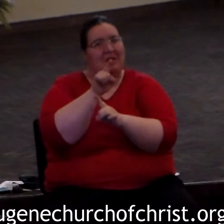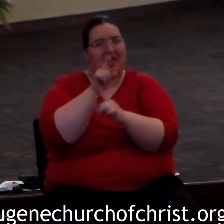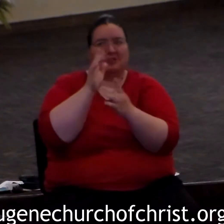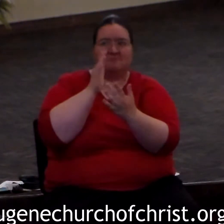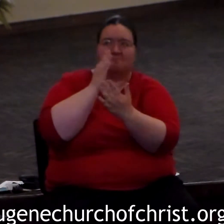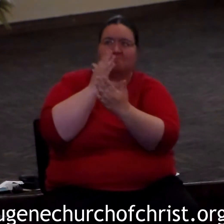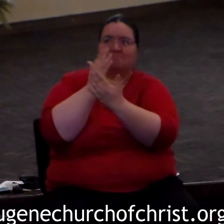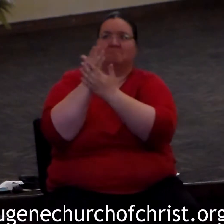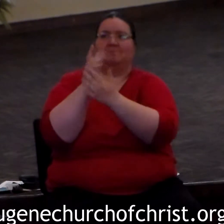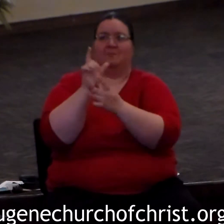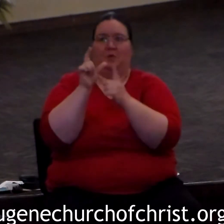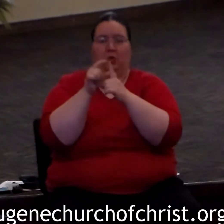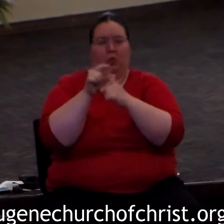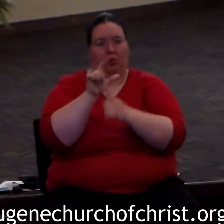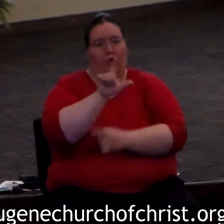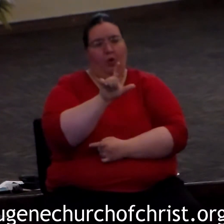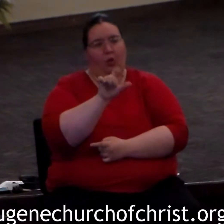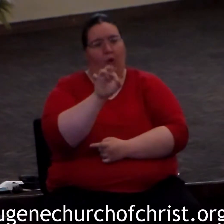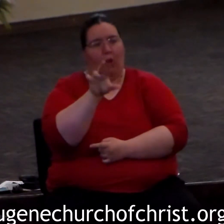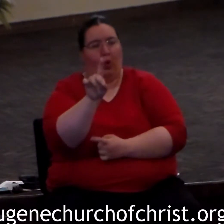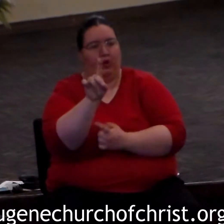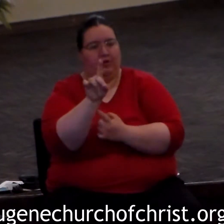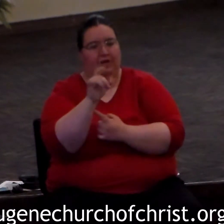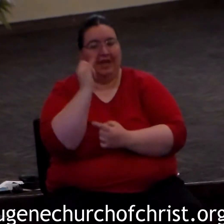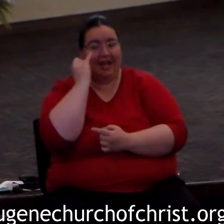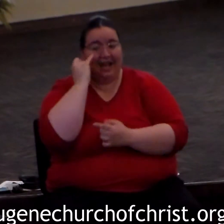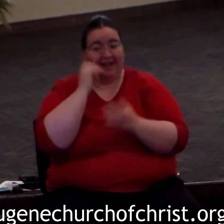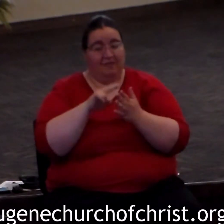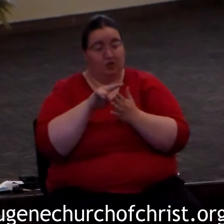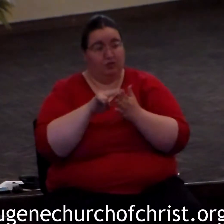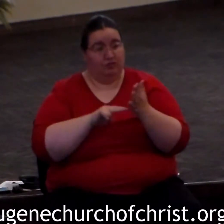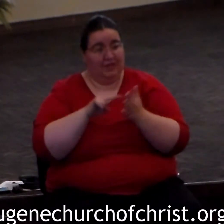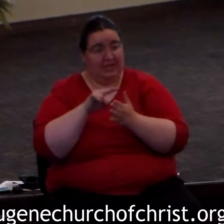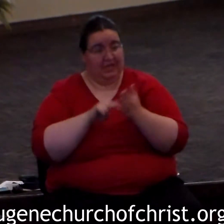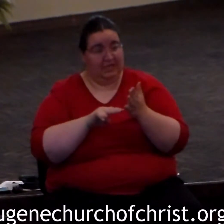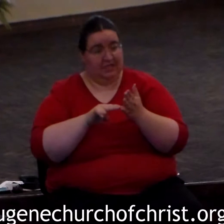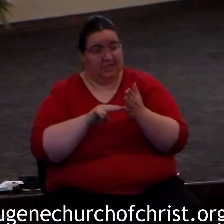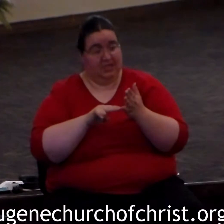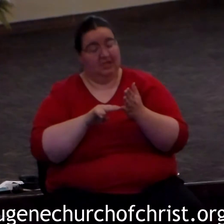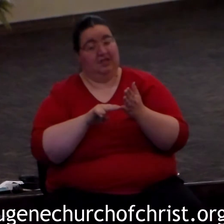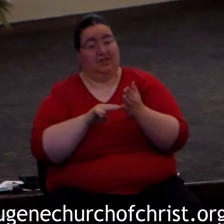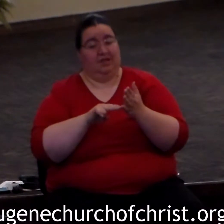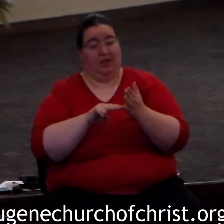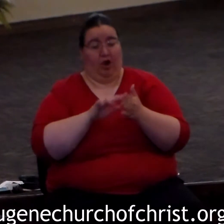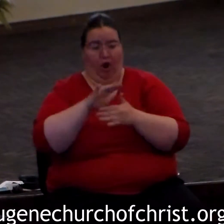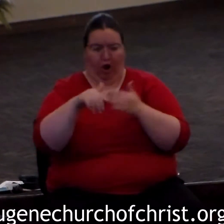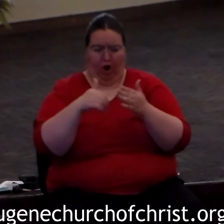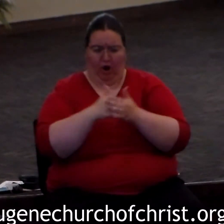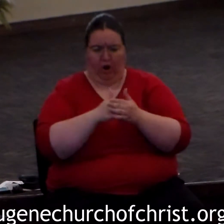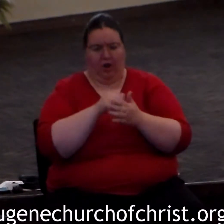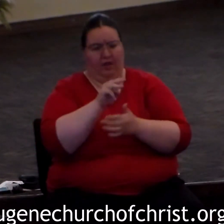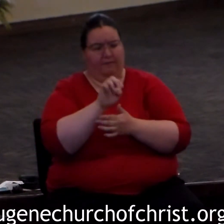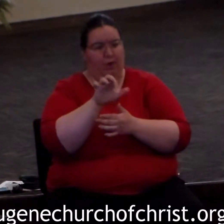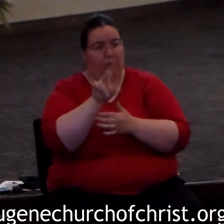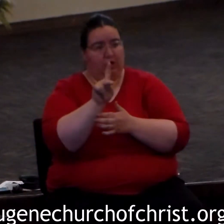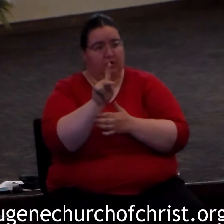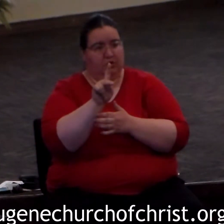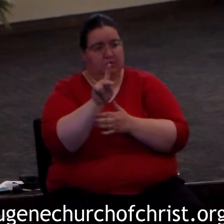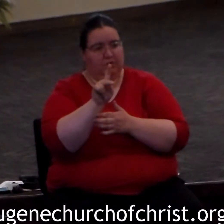chapters of the book of Mark, the word Lord is used to refer to Jesus one time, right here. She gets